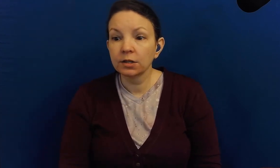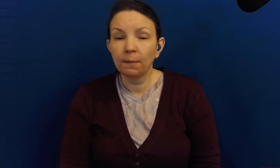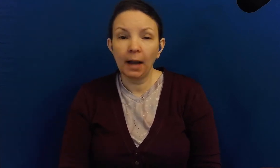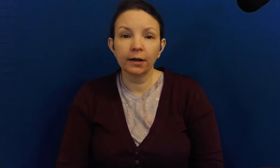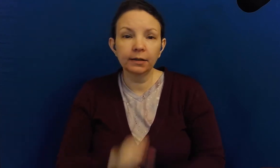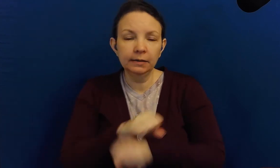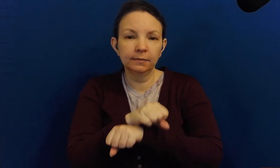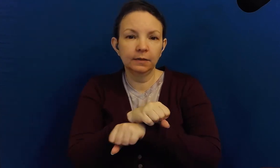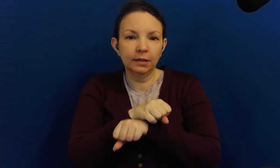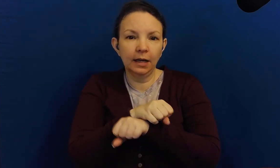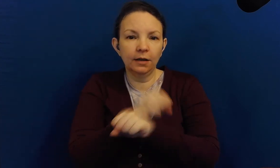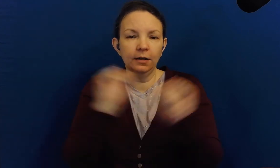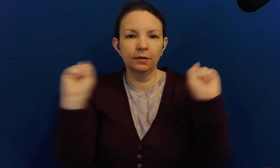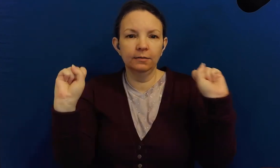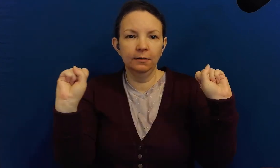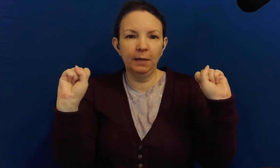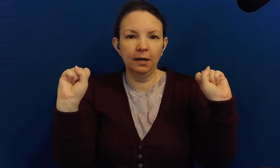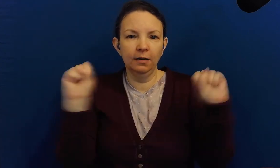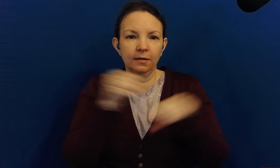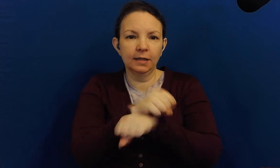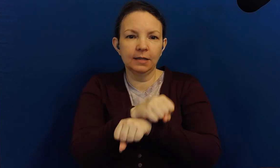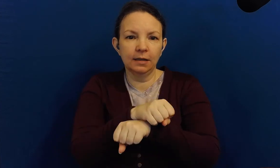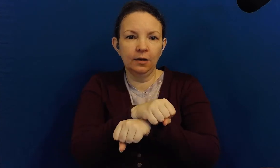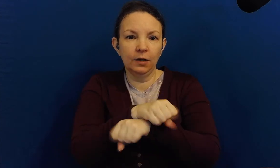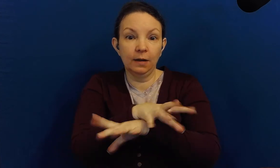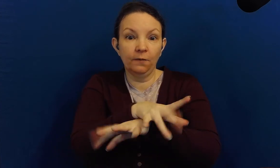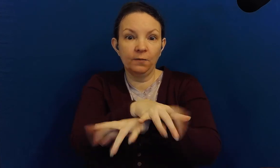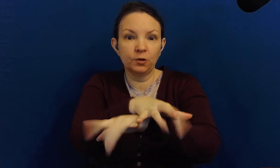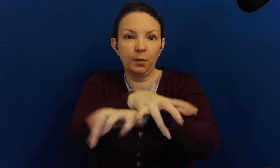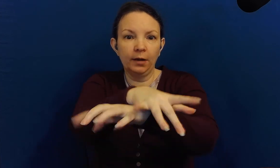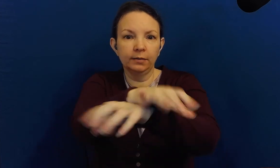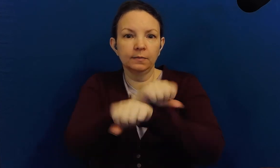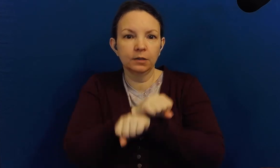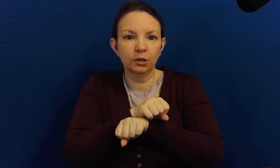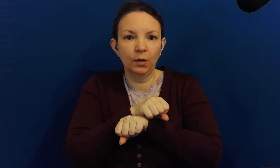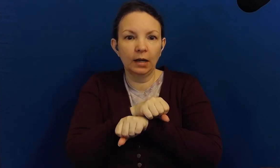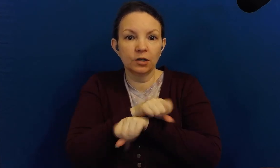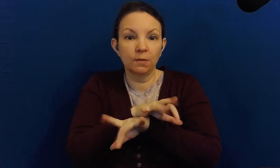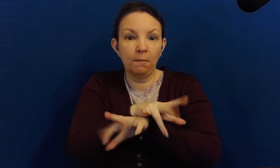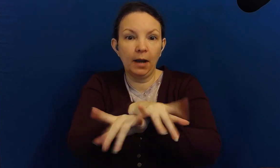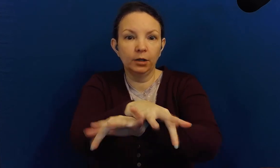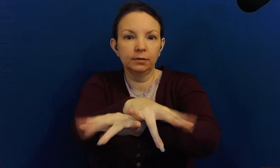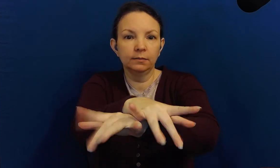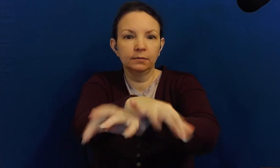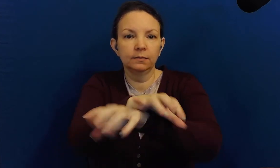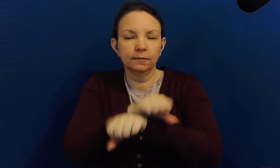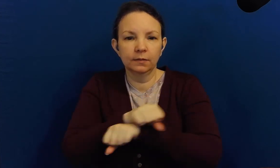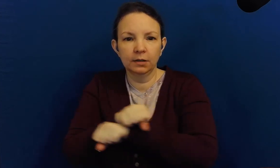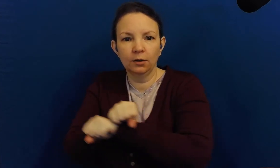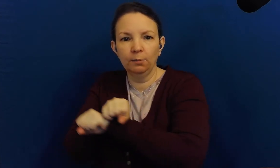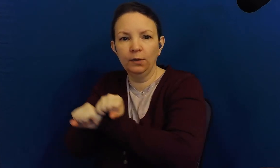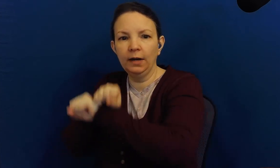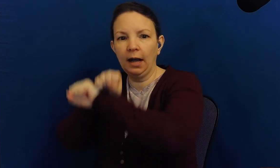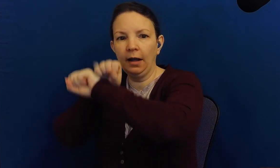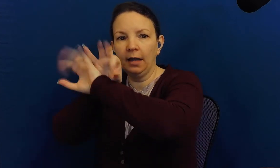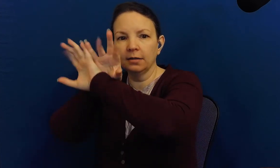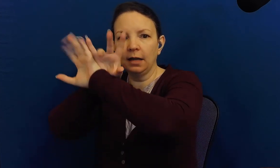Spider, you're making near this and you come spider. So we get spider. So moving our hands out,